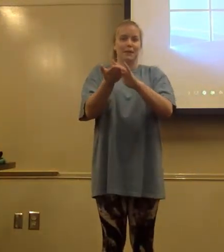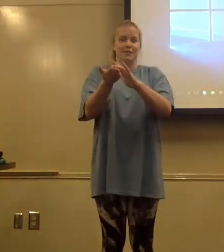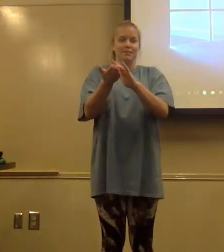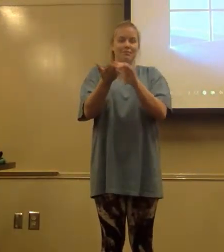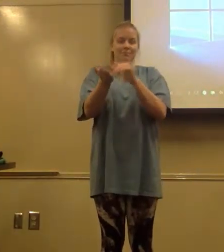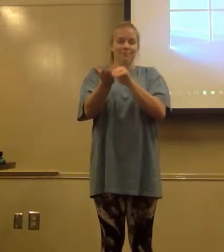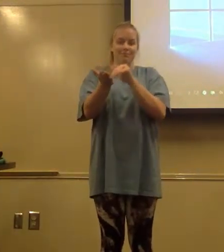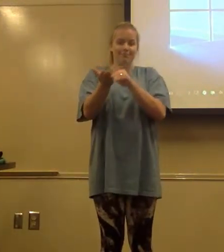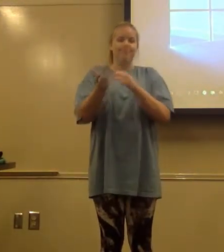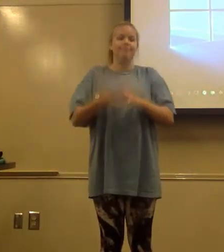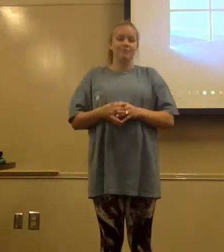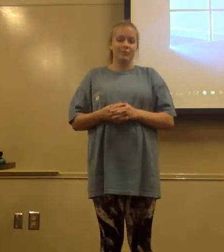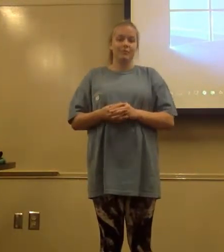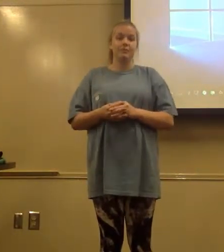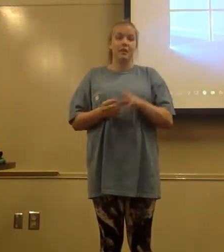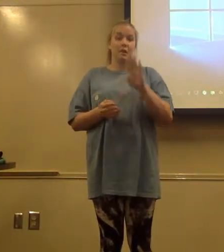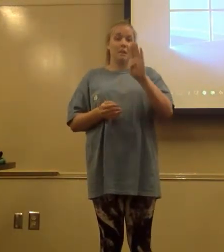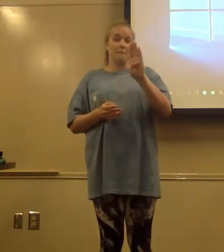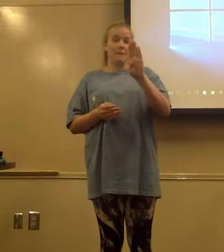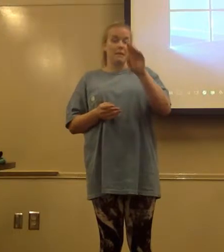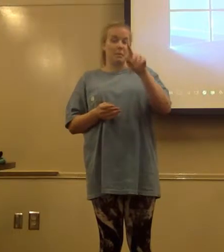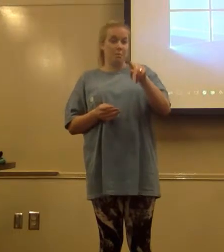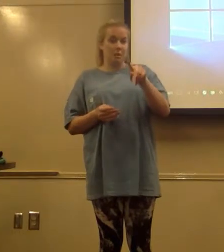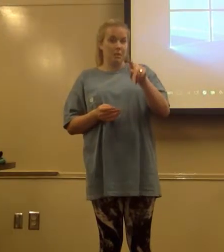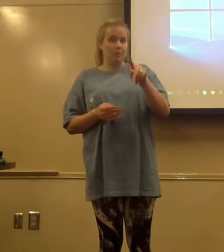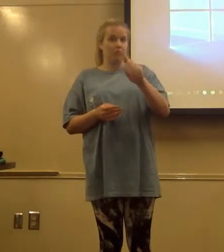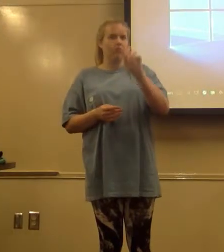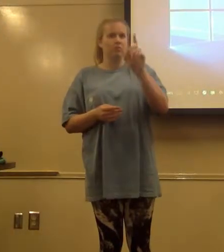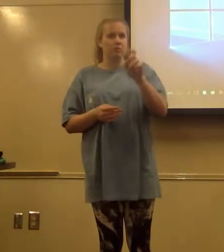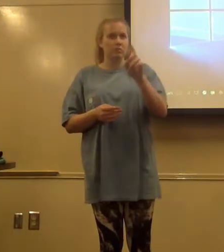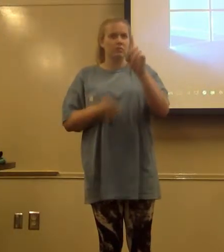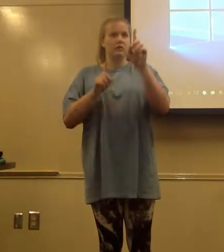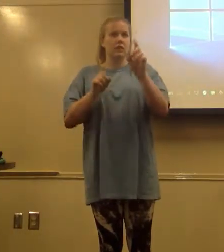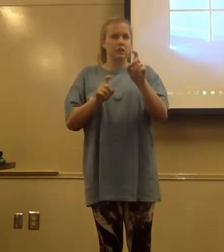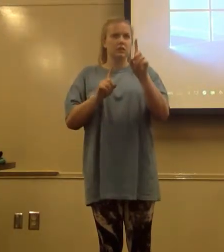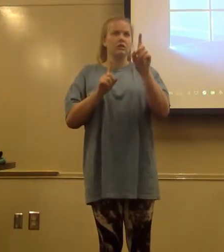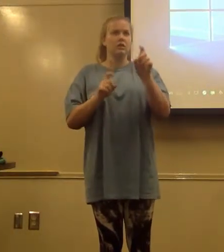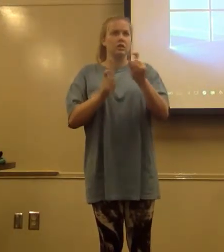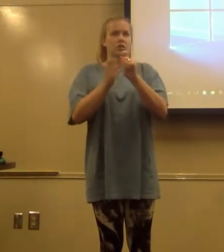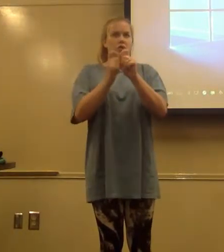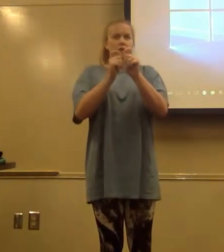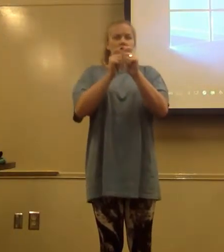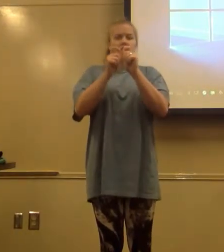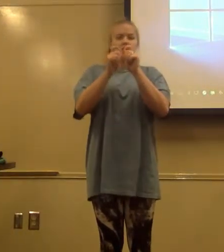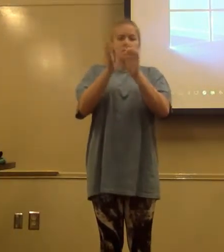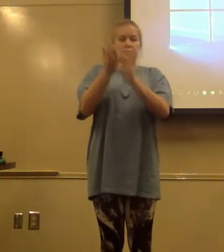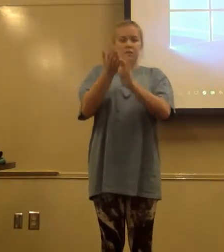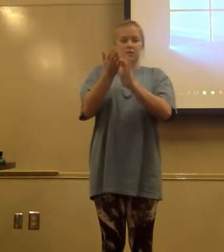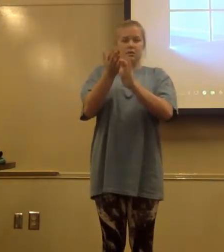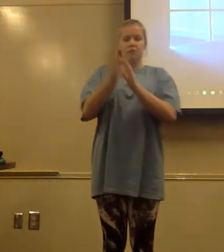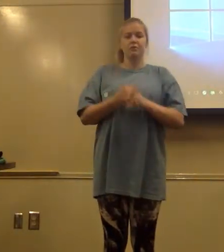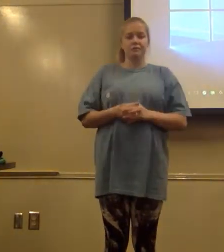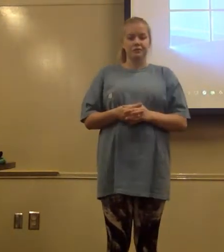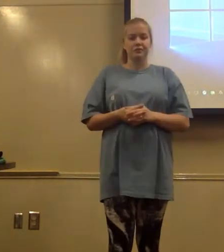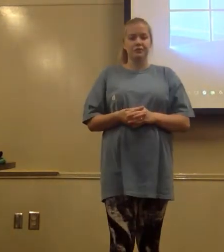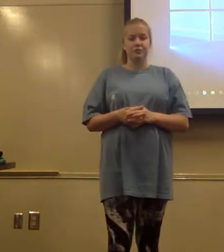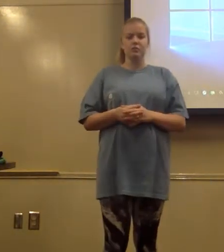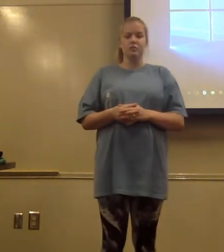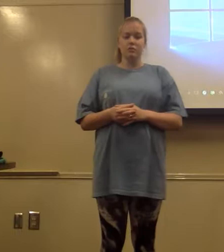called blood pressure checks, and they keep going to get their blood pressure checked so they can tweak the blood pressure medications. And so that's a boon not